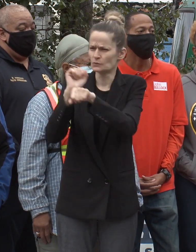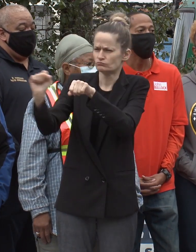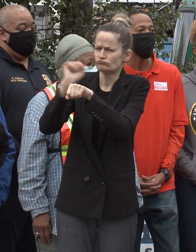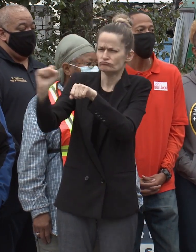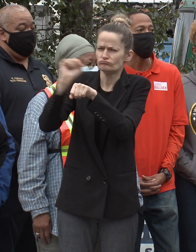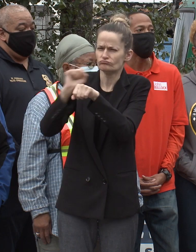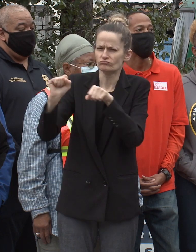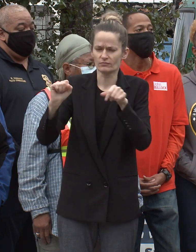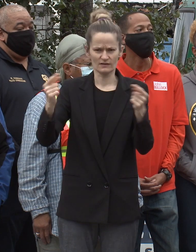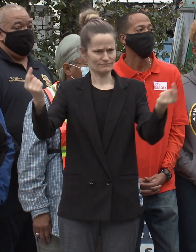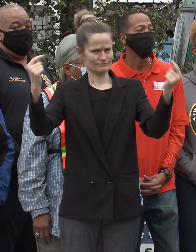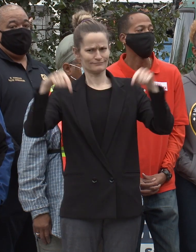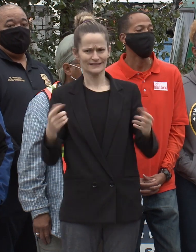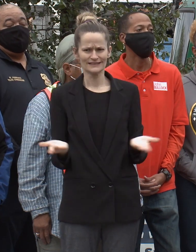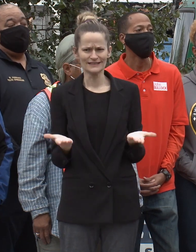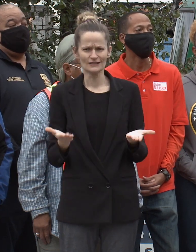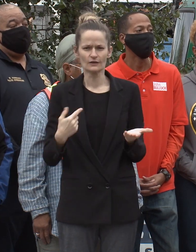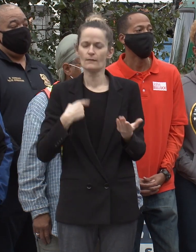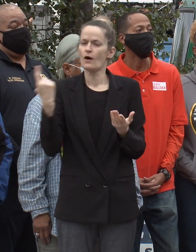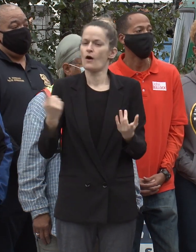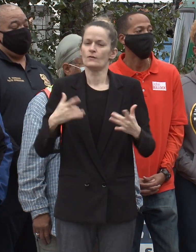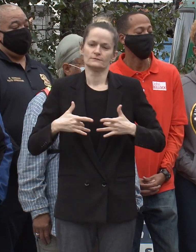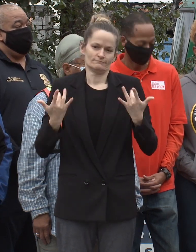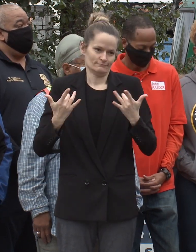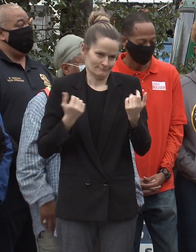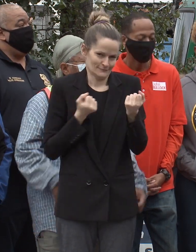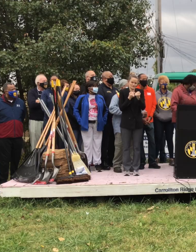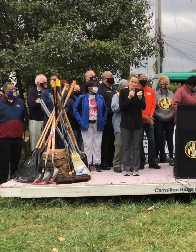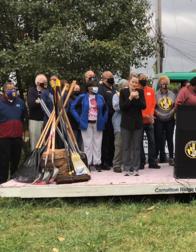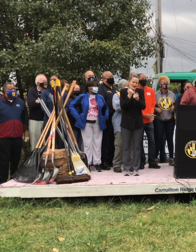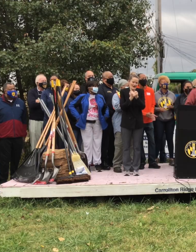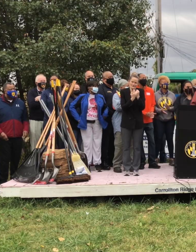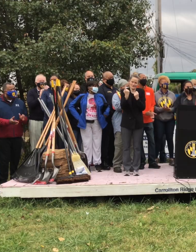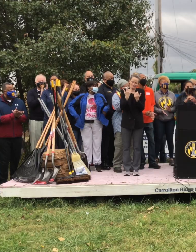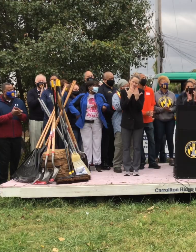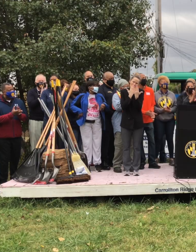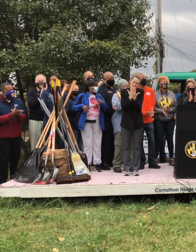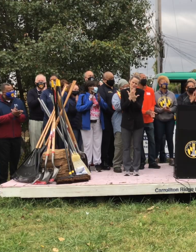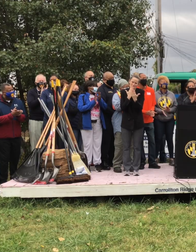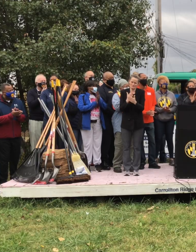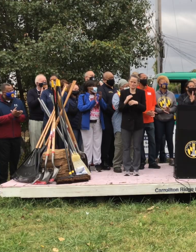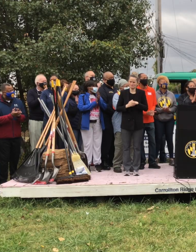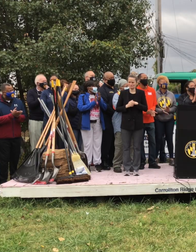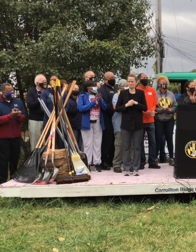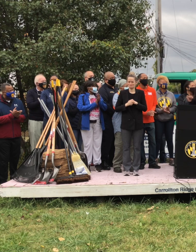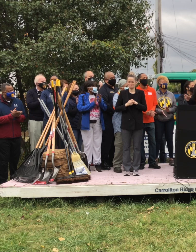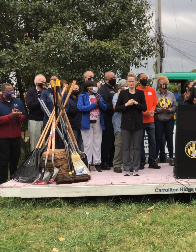here, and so I'm always happy to support, and I thank everyone for being here.